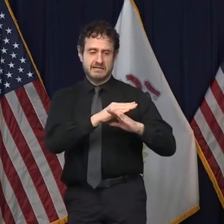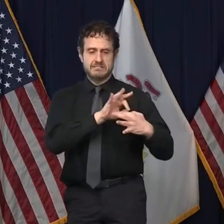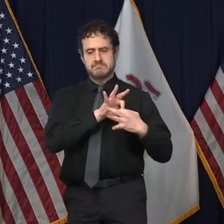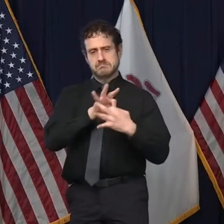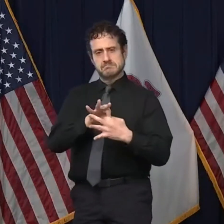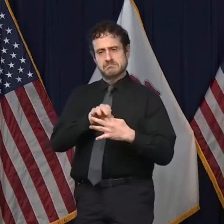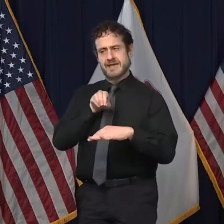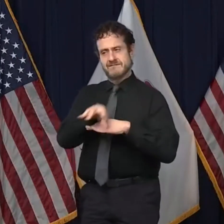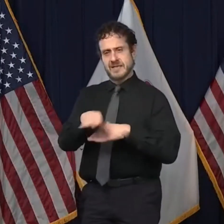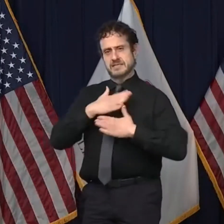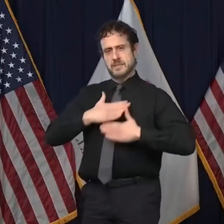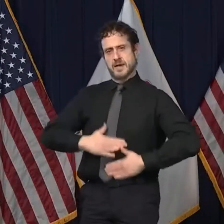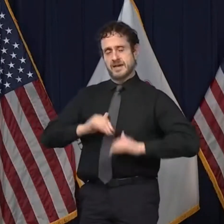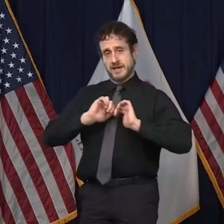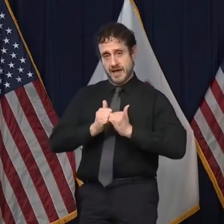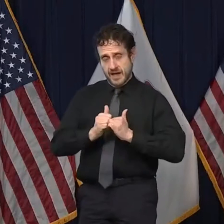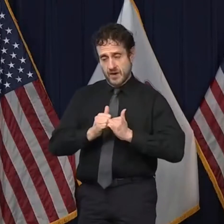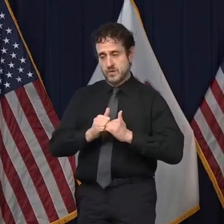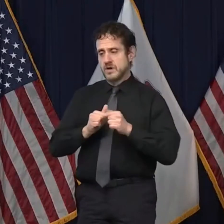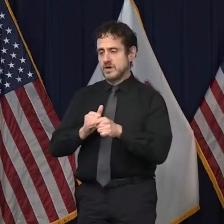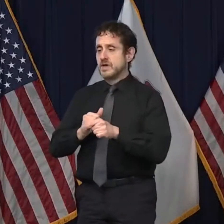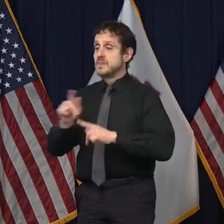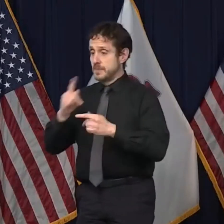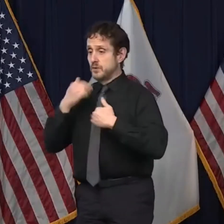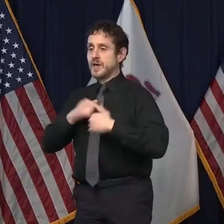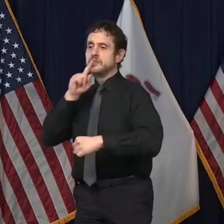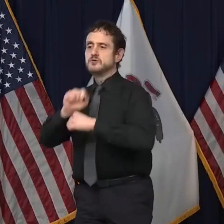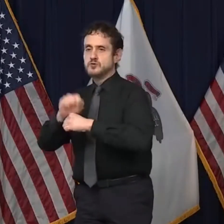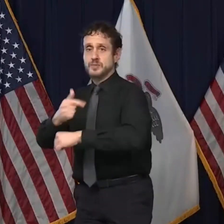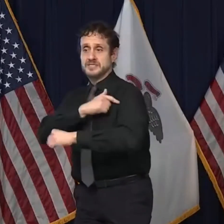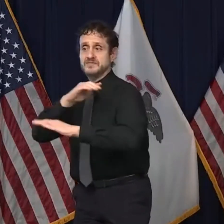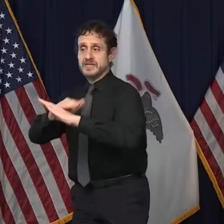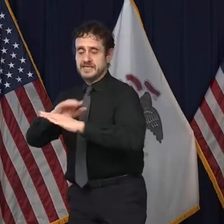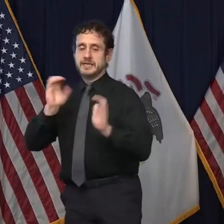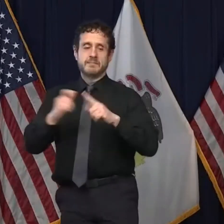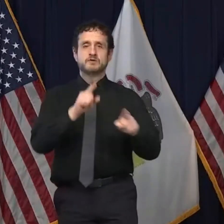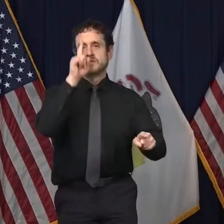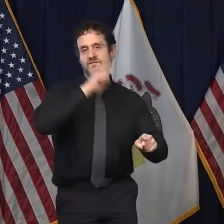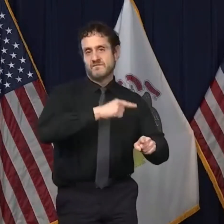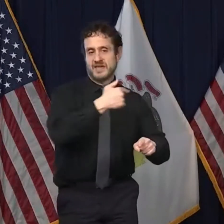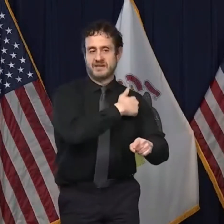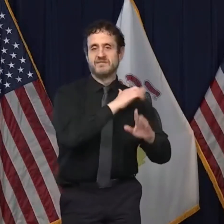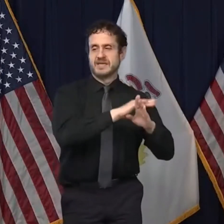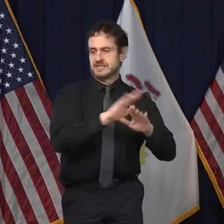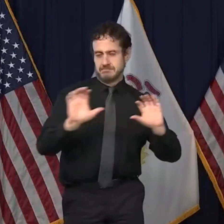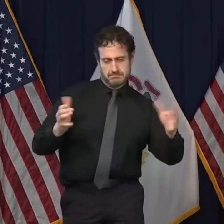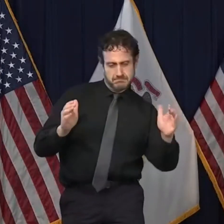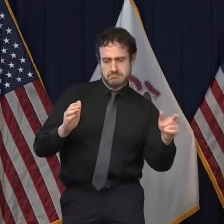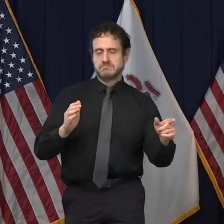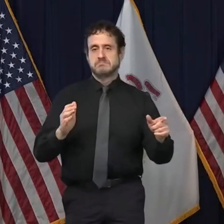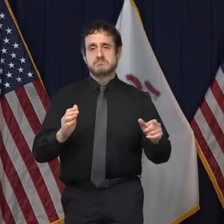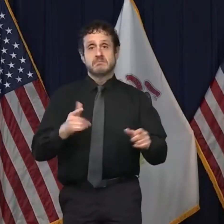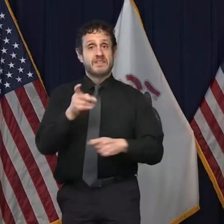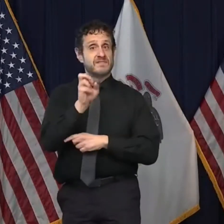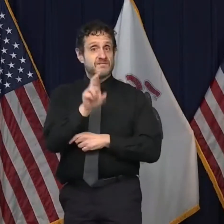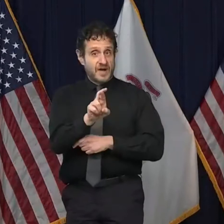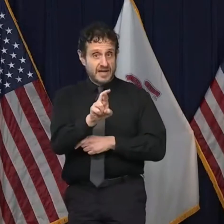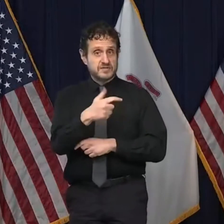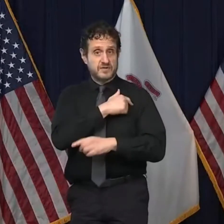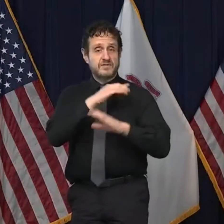to the placebo group. The Pfizer vaccine did extraordinarily well, reaching an efficacy rate